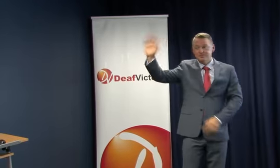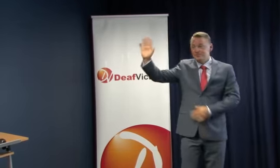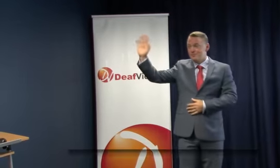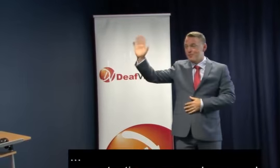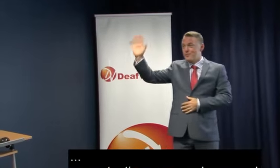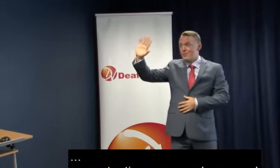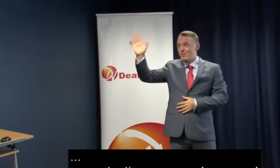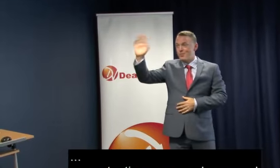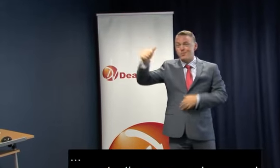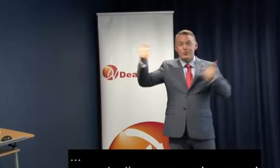Good evening, everyone.